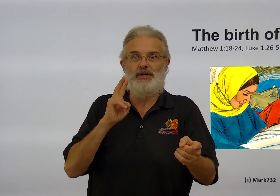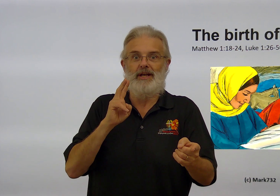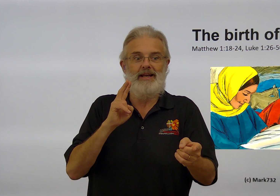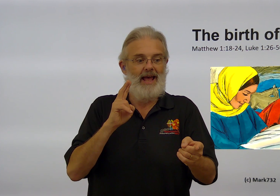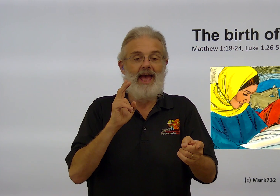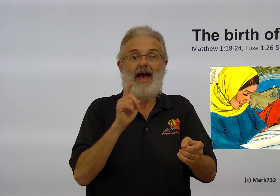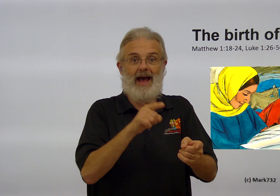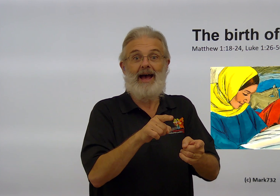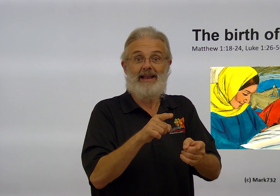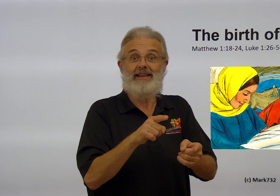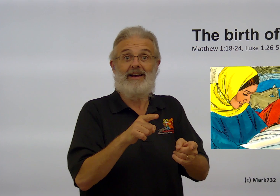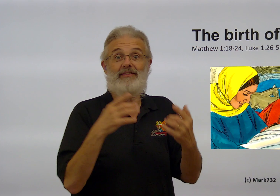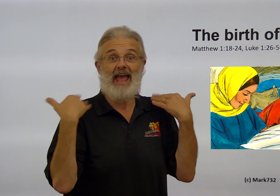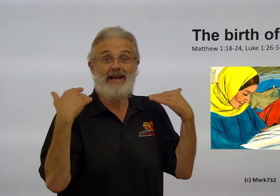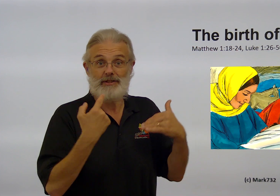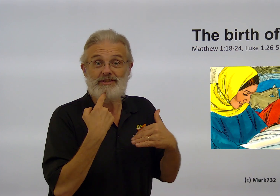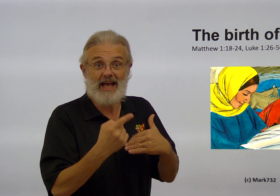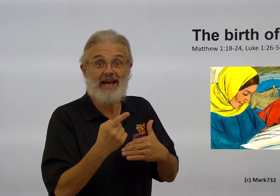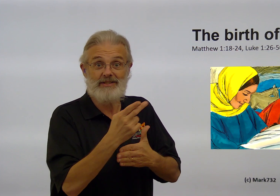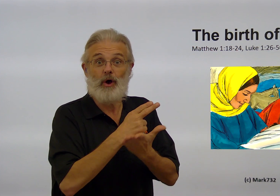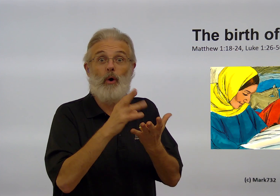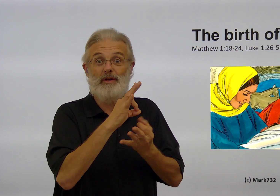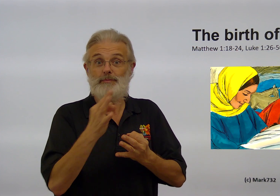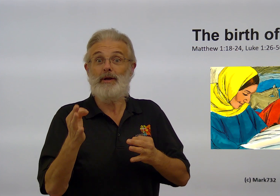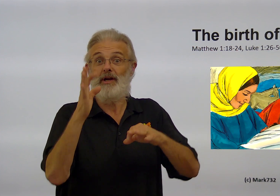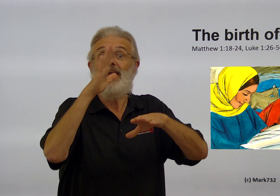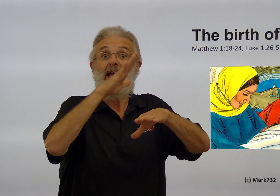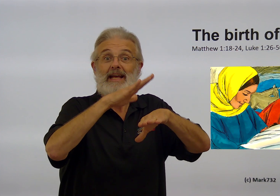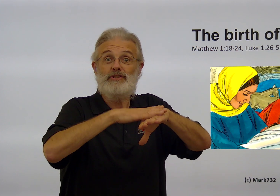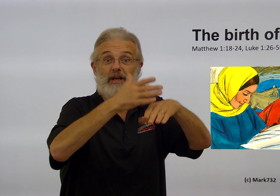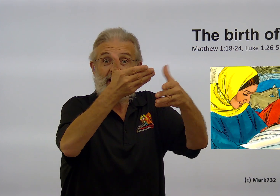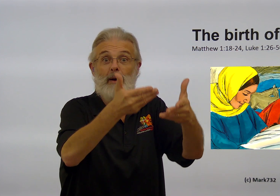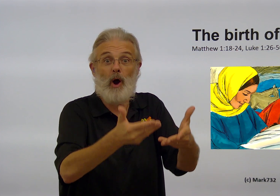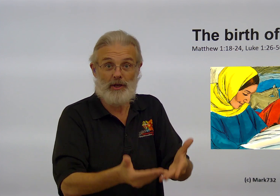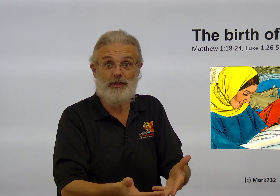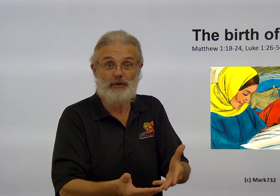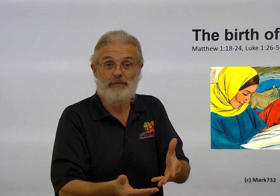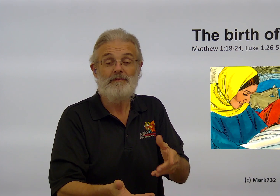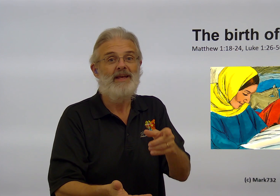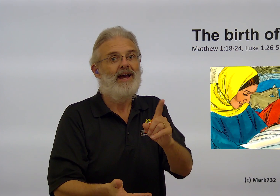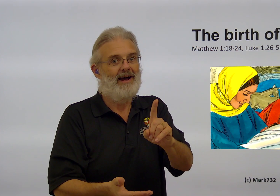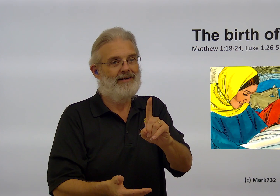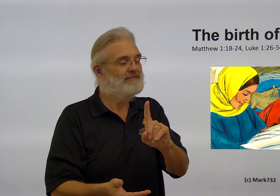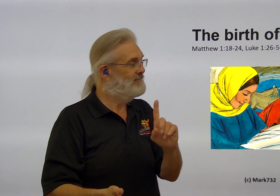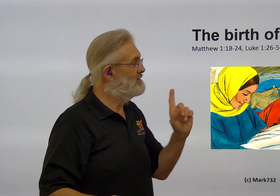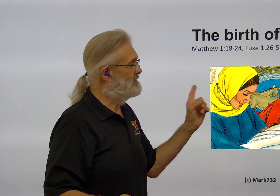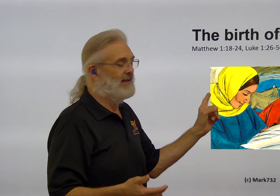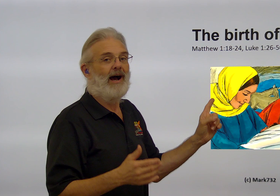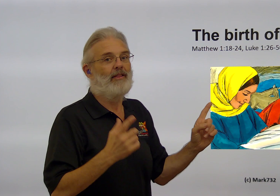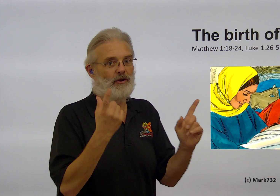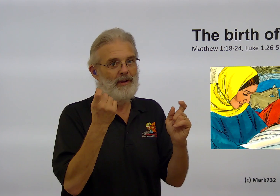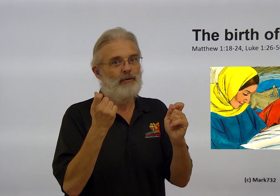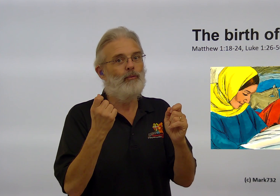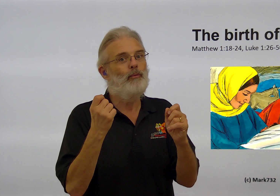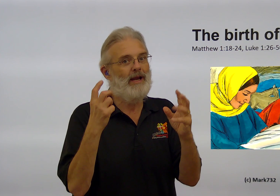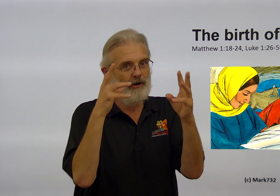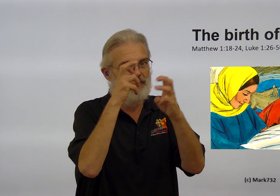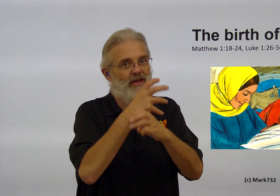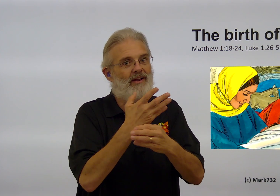virgin." And the angel says, "The Holy Spirit is going to come on you." A little bit weird thing for